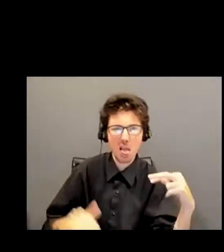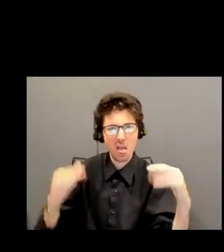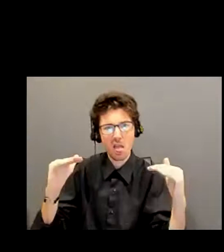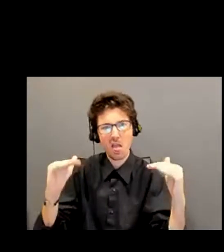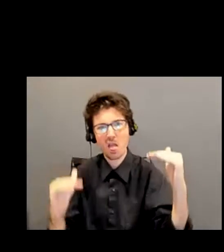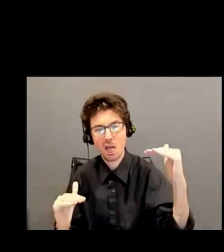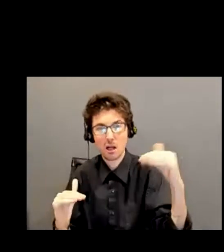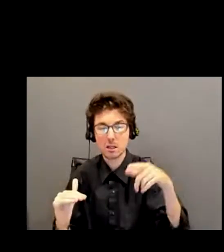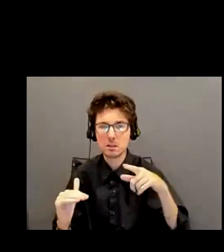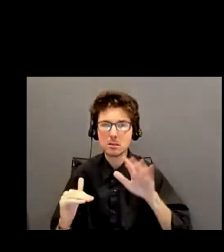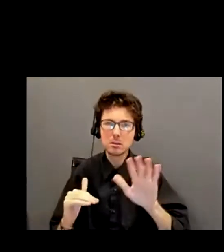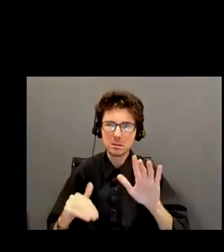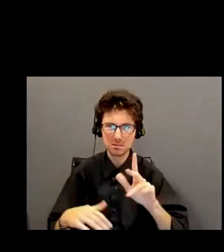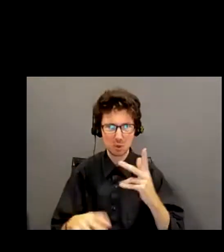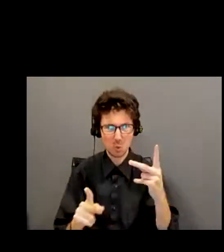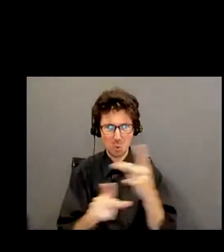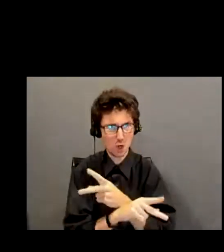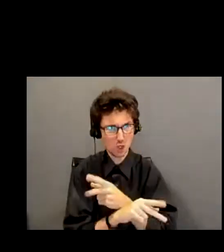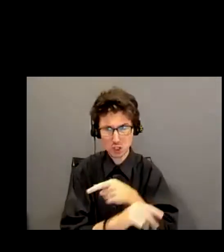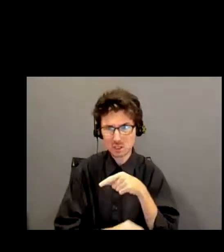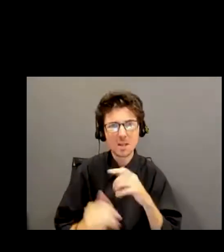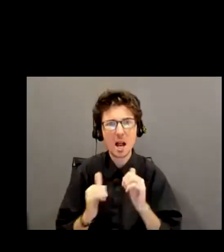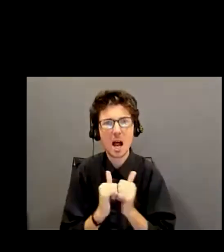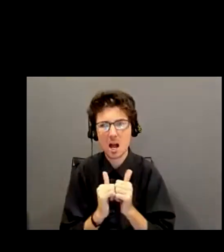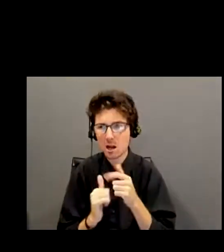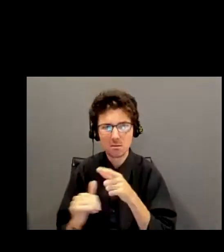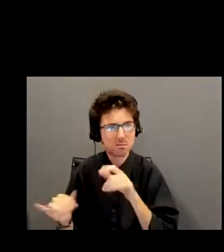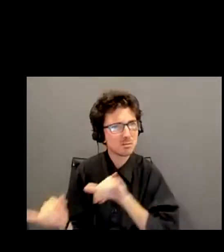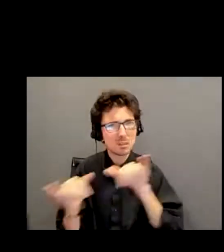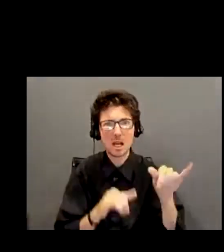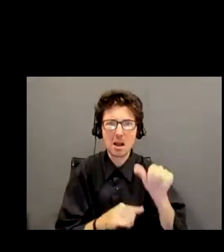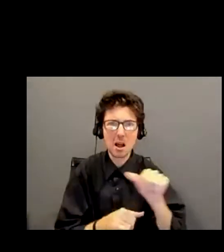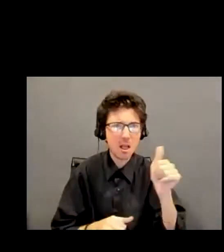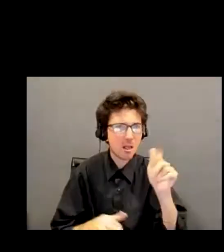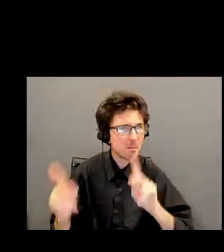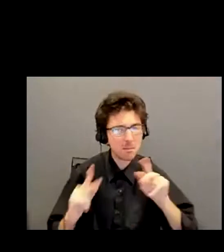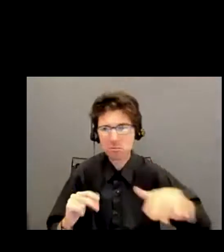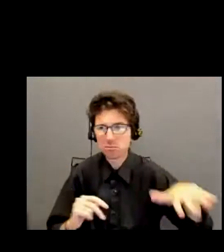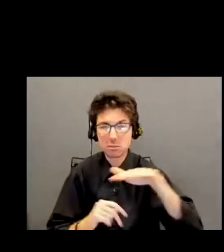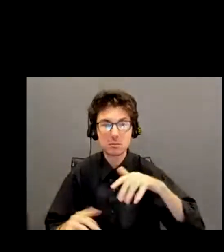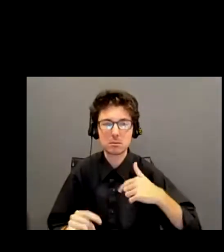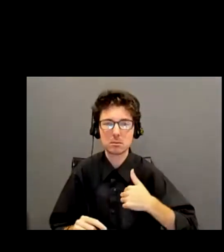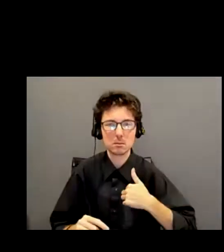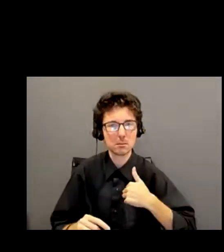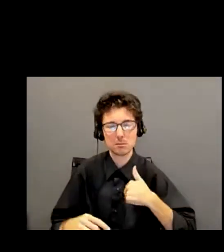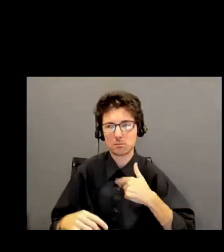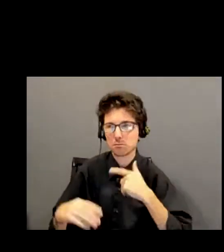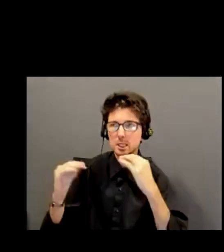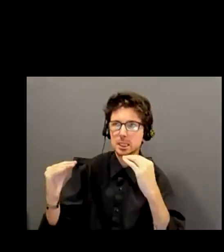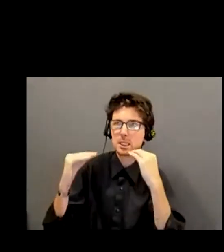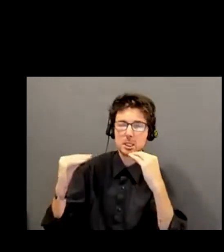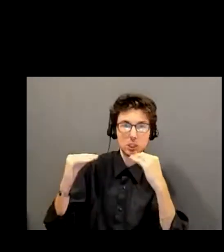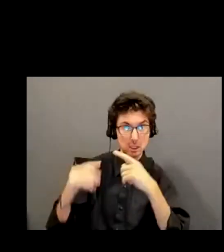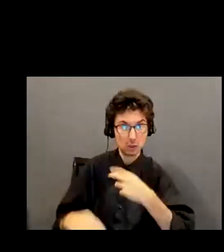for you, that you are just like everyone else. I've been learned in religious school, and when my